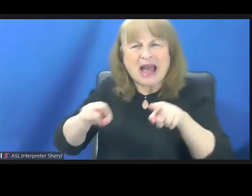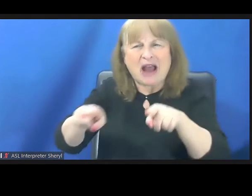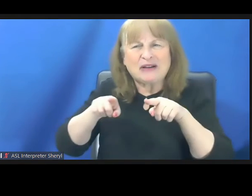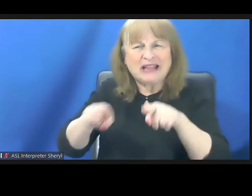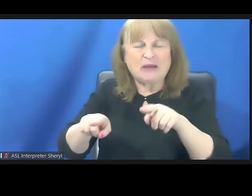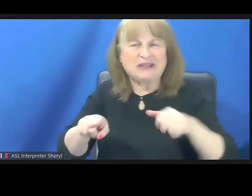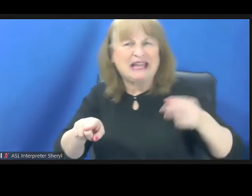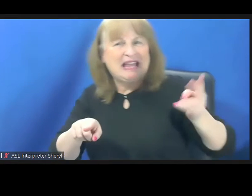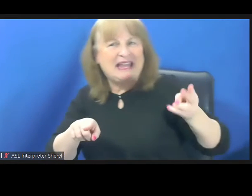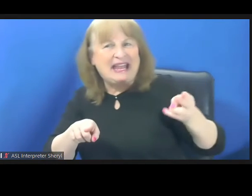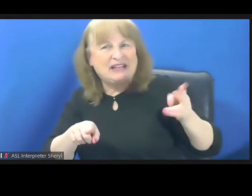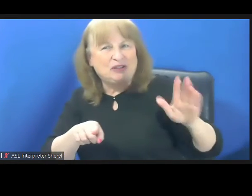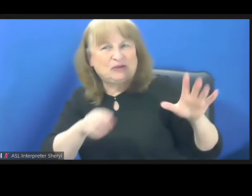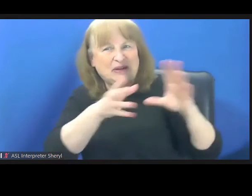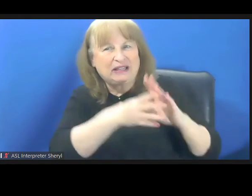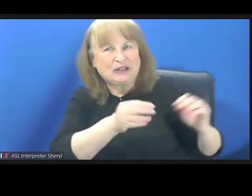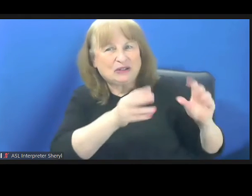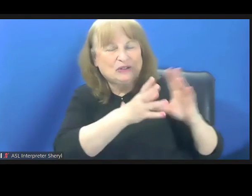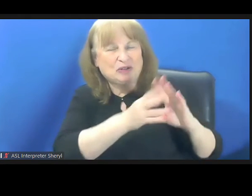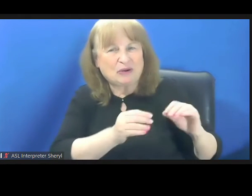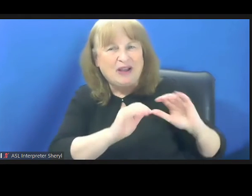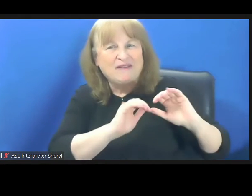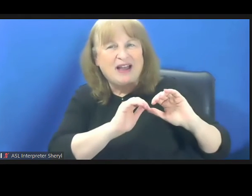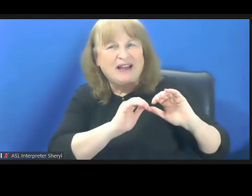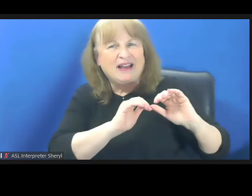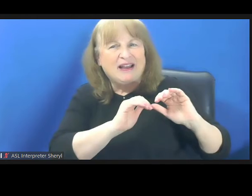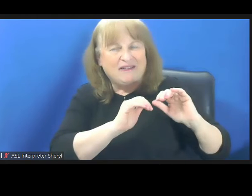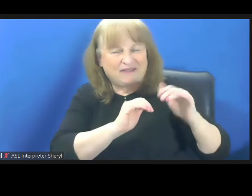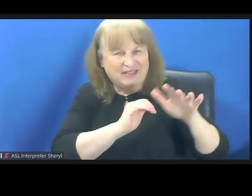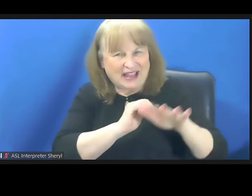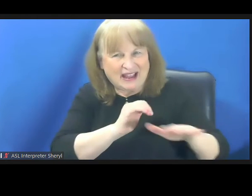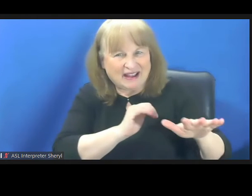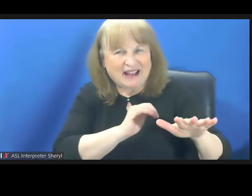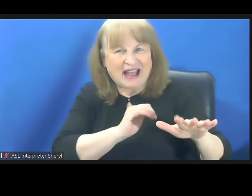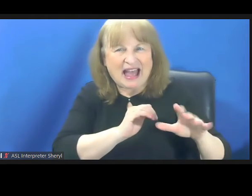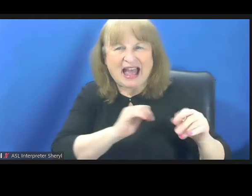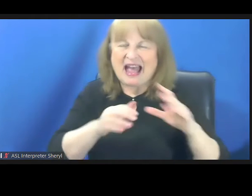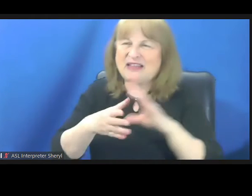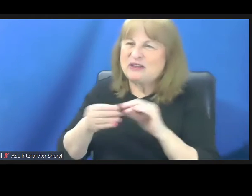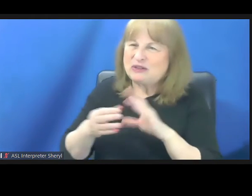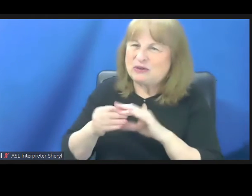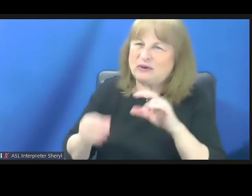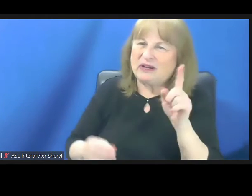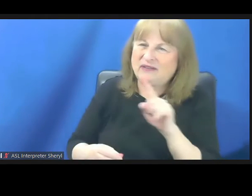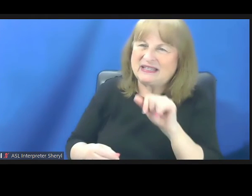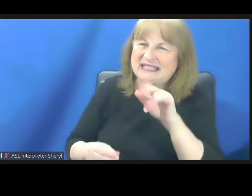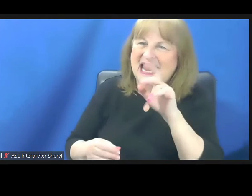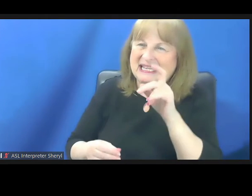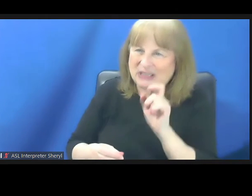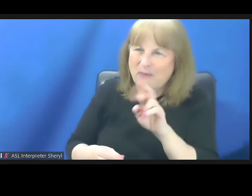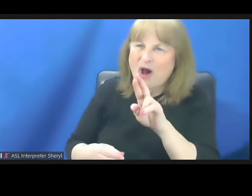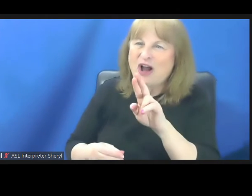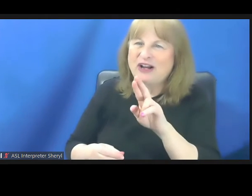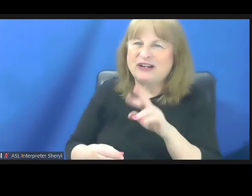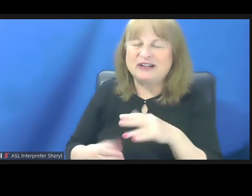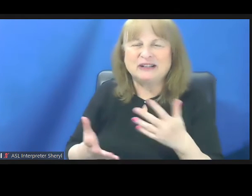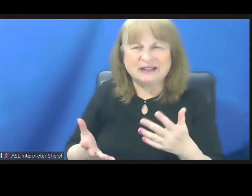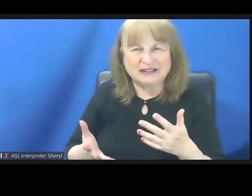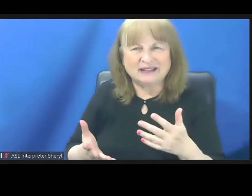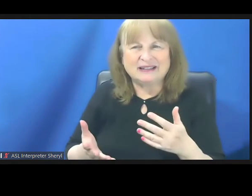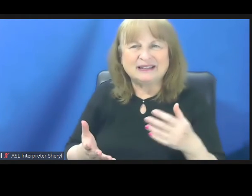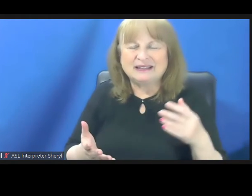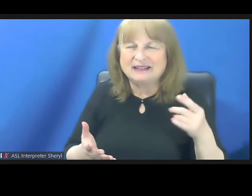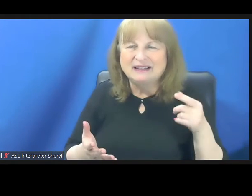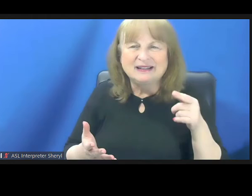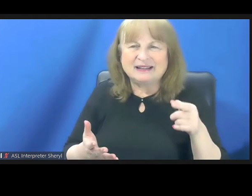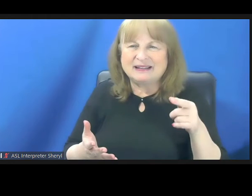history or the story of Khalfan and the story of Zanzibar itself. And he was